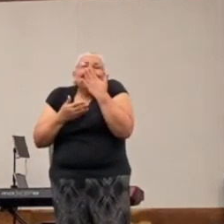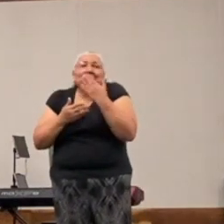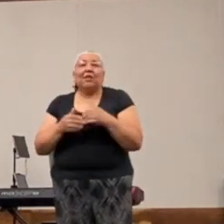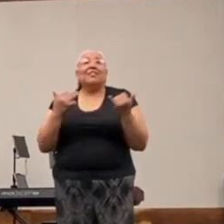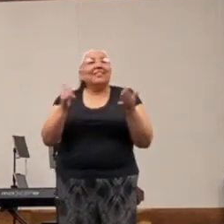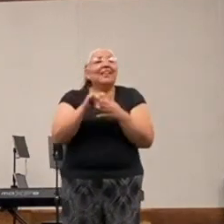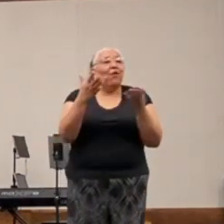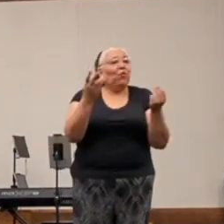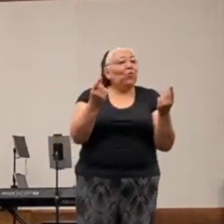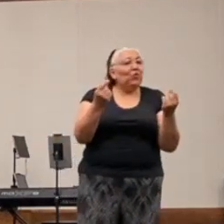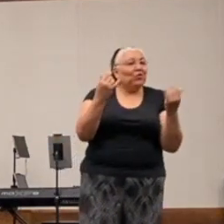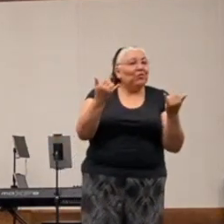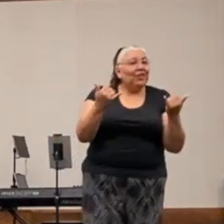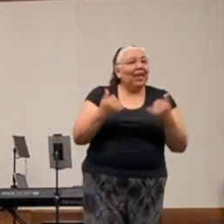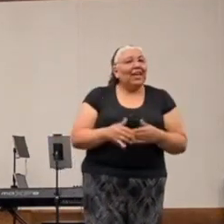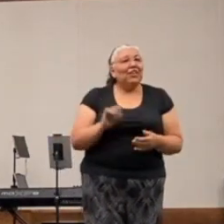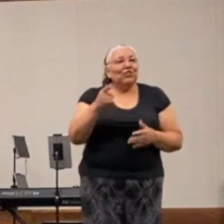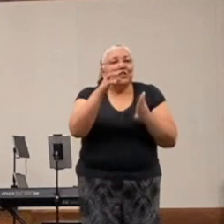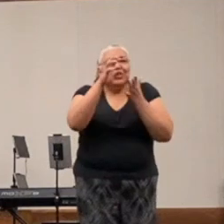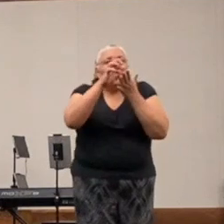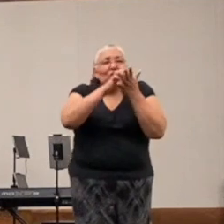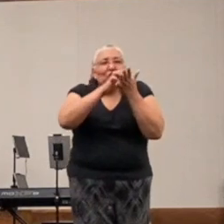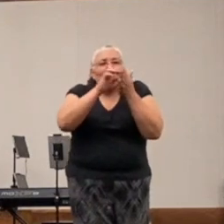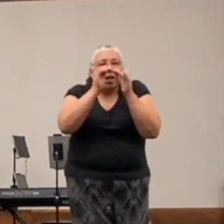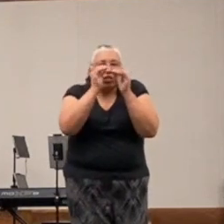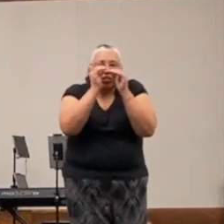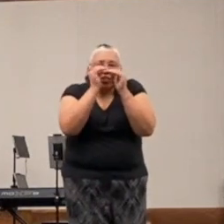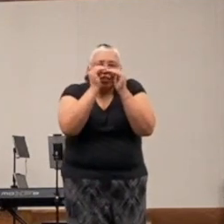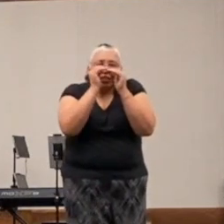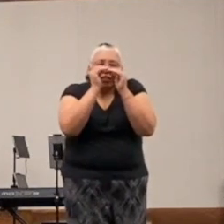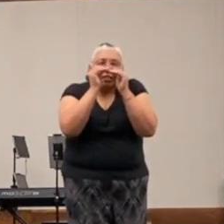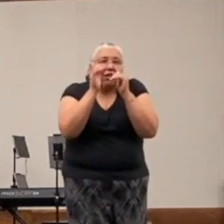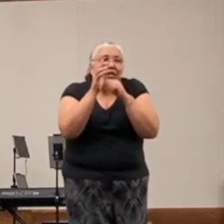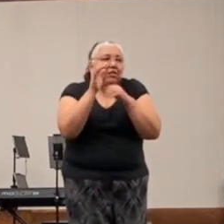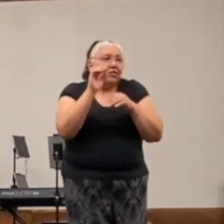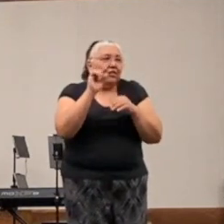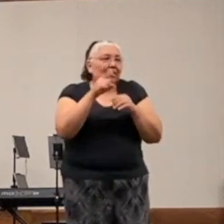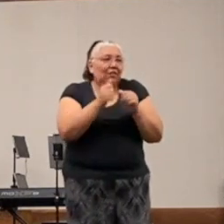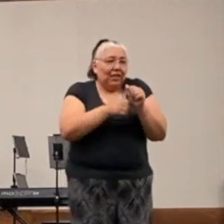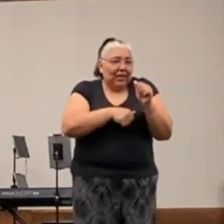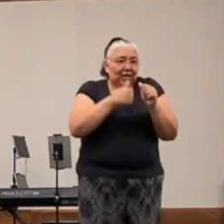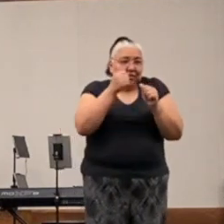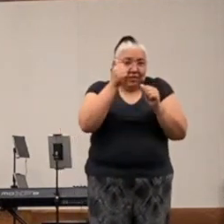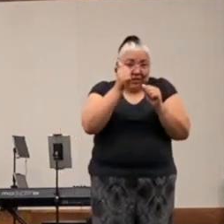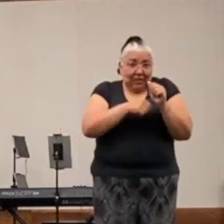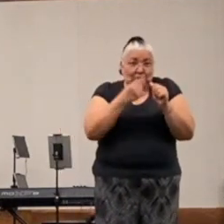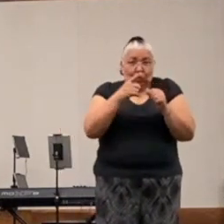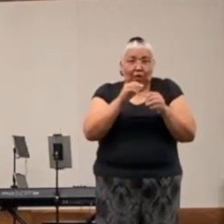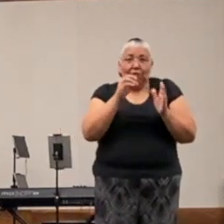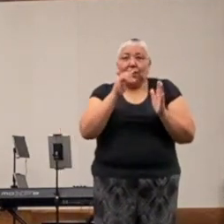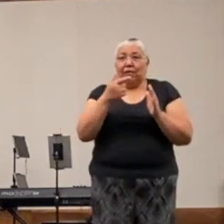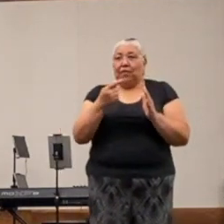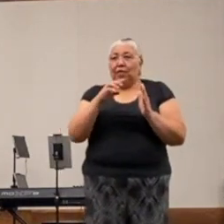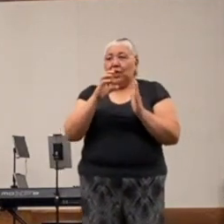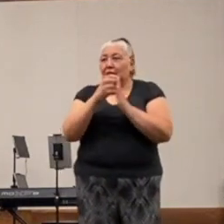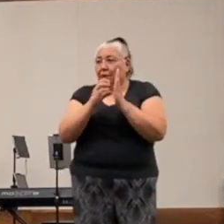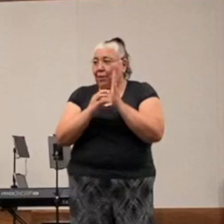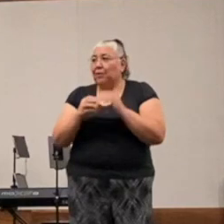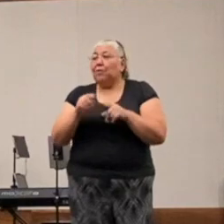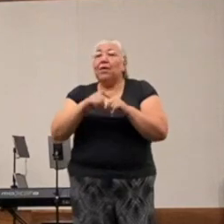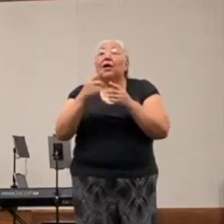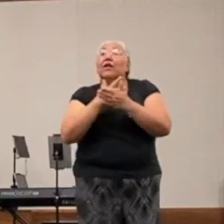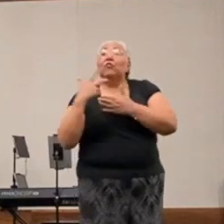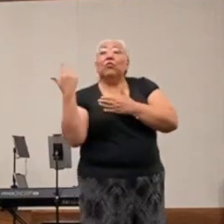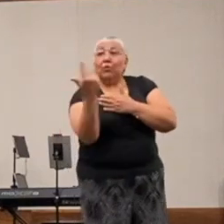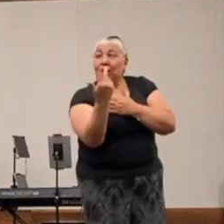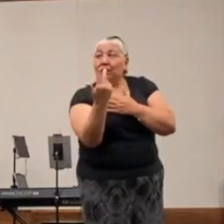to do today, is just scratch the surface of each commandment today. But 3 weeks from now, say